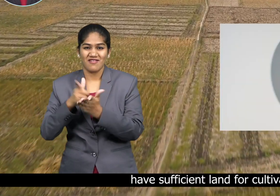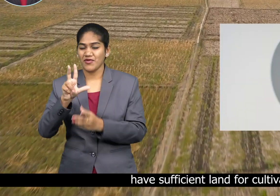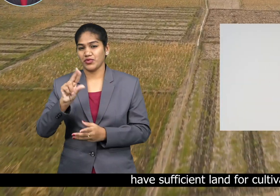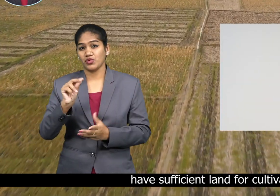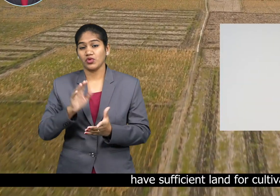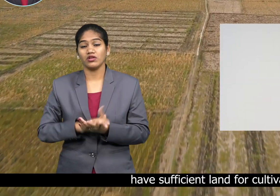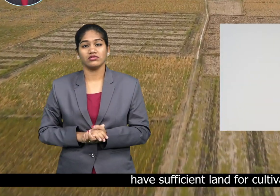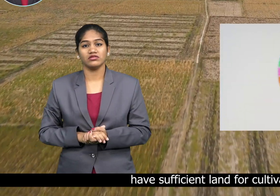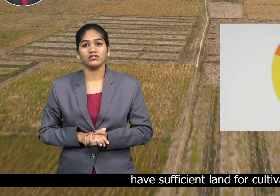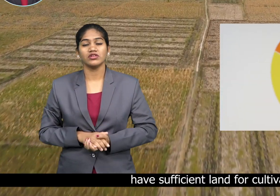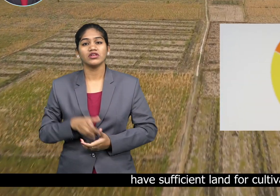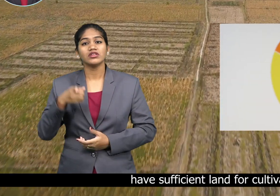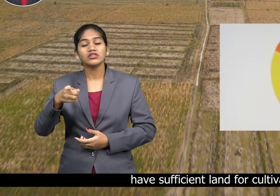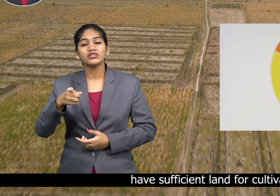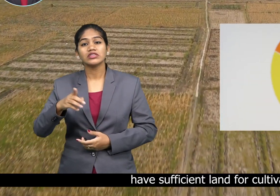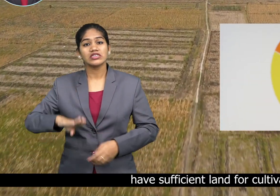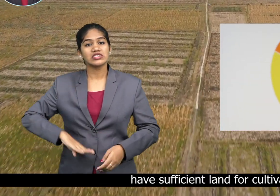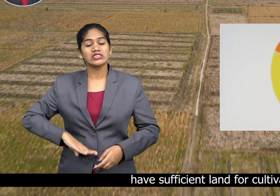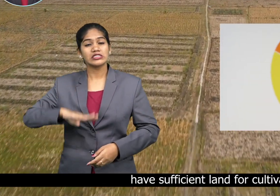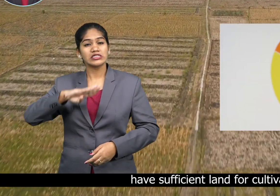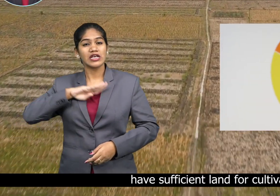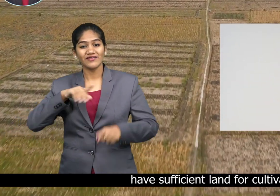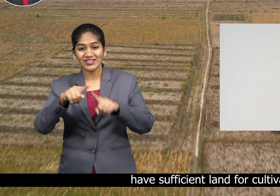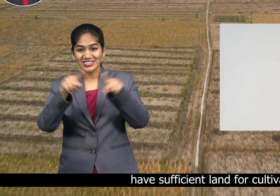have sufficient land for cultivation.